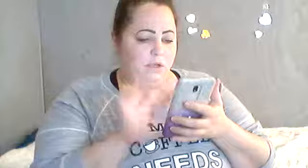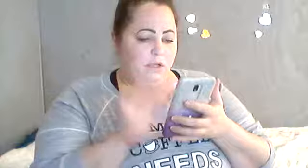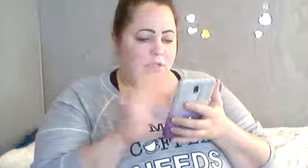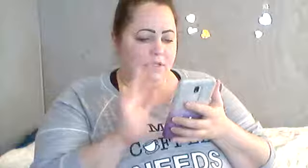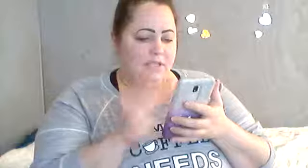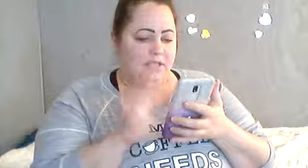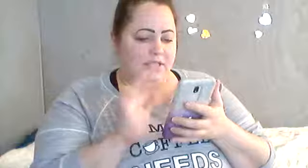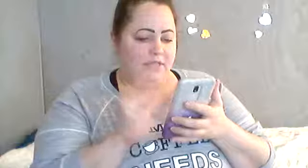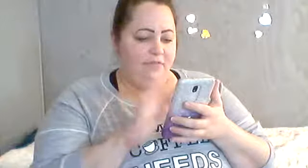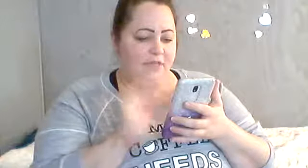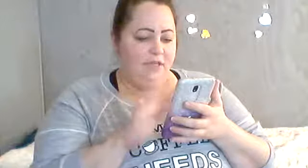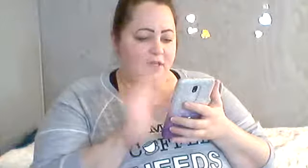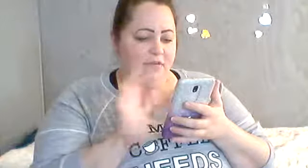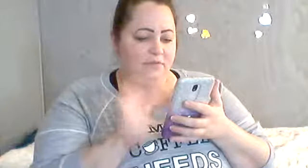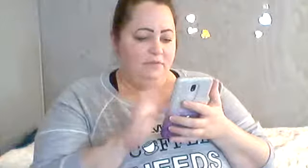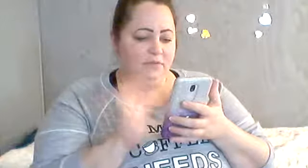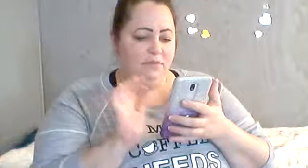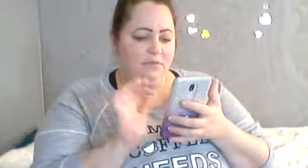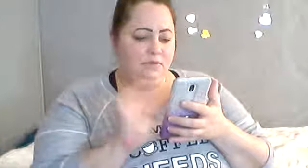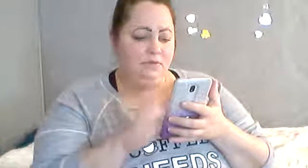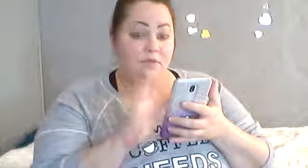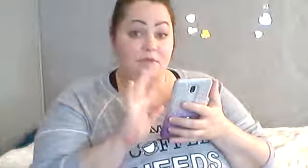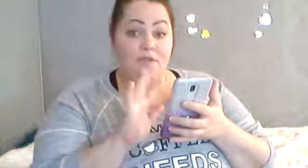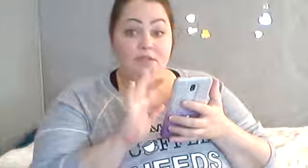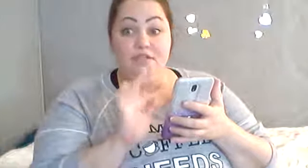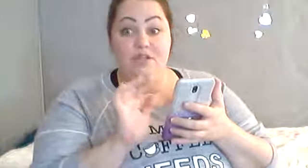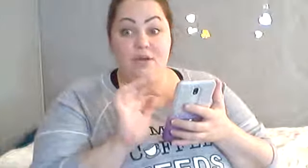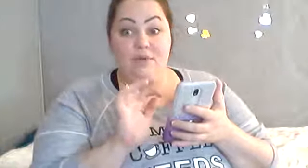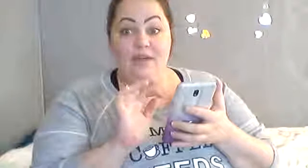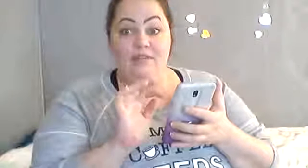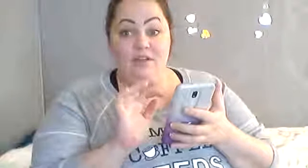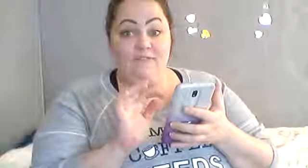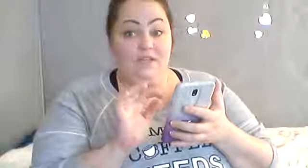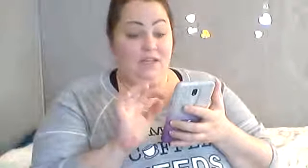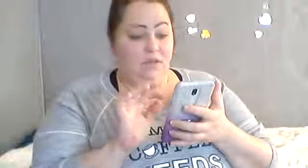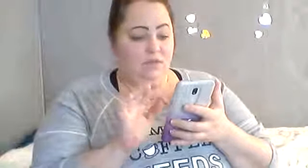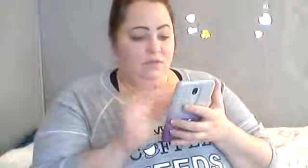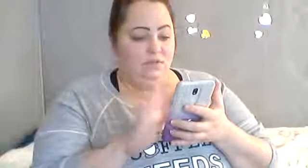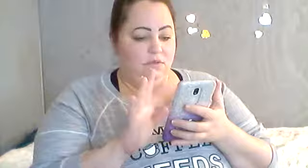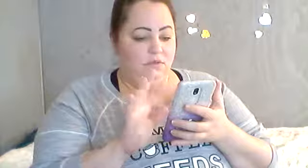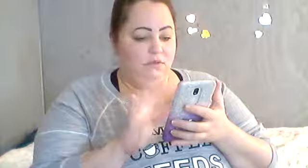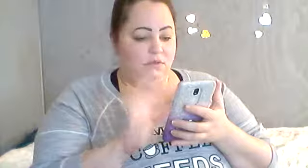I don't think it's that video. Sorry, we have a lot of videos.